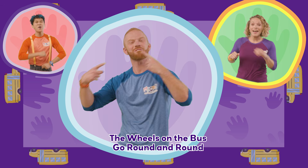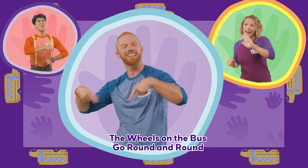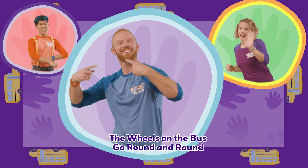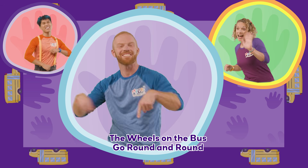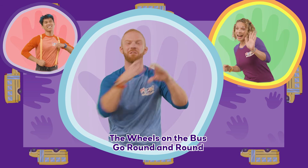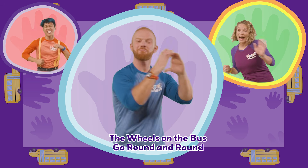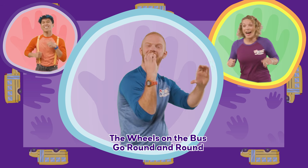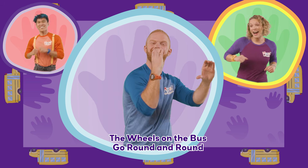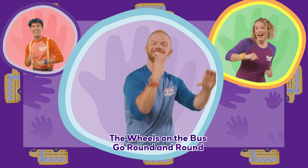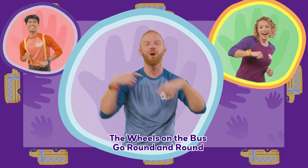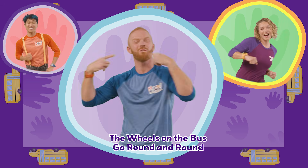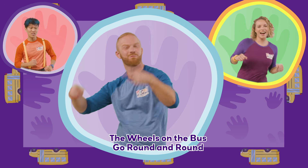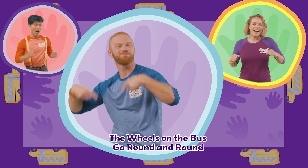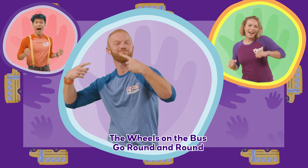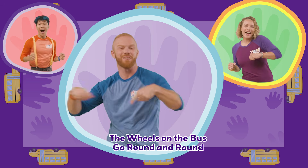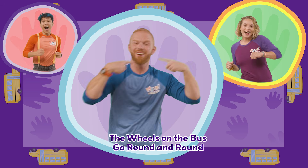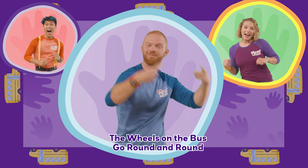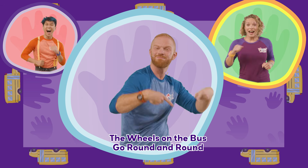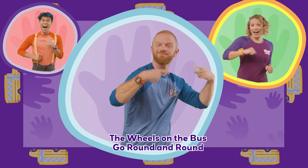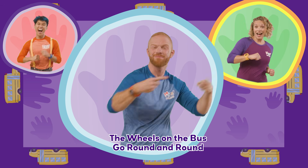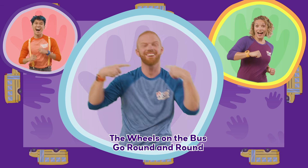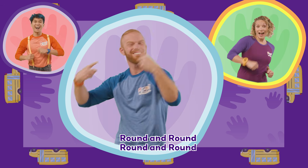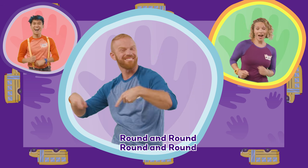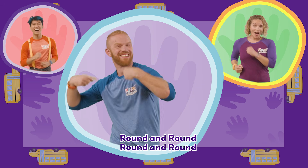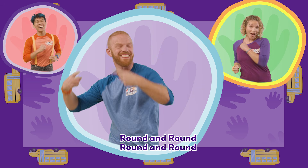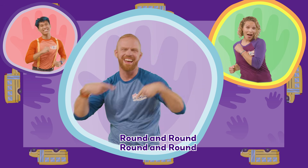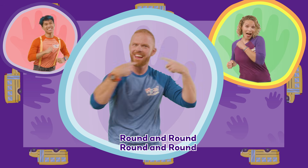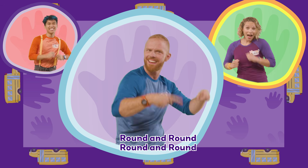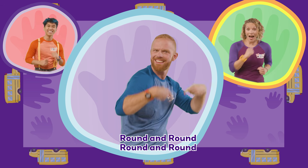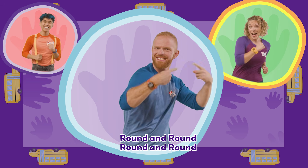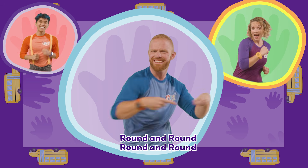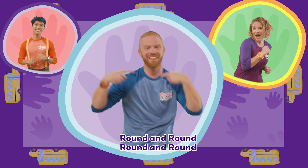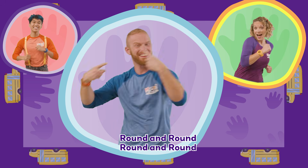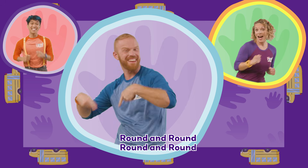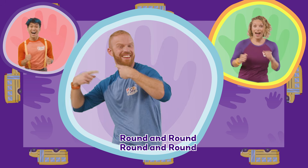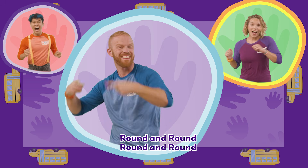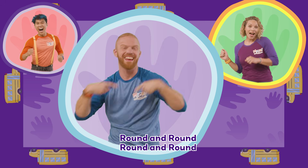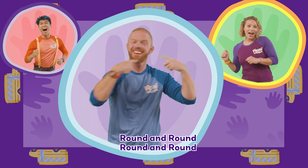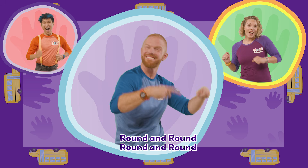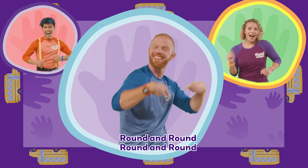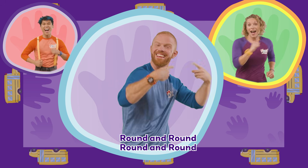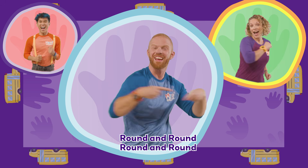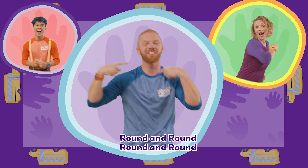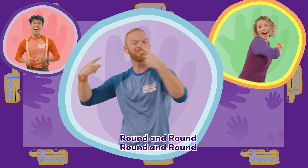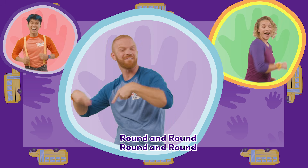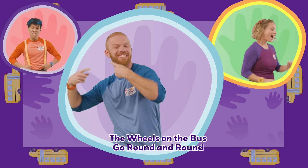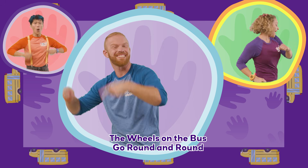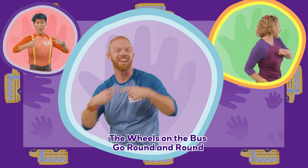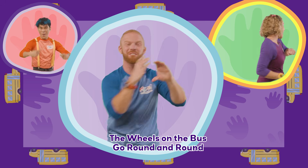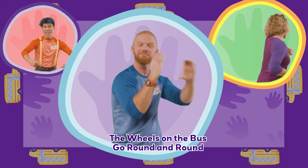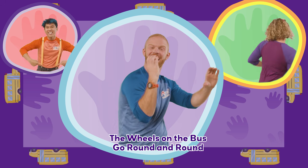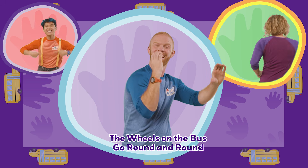The wheels on the bus go round and round, round and round, round and round.